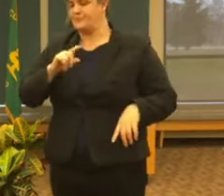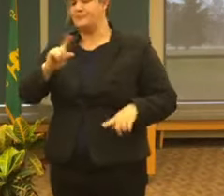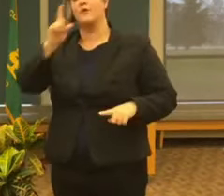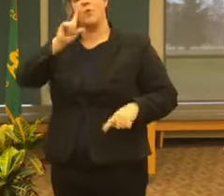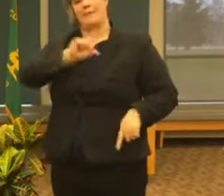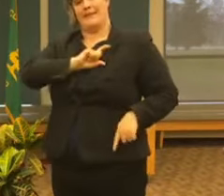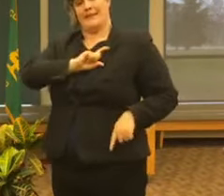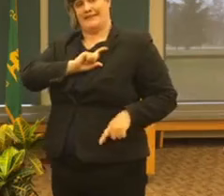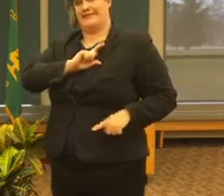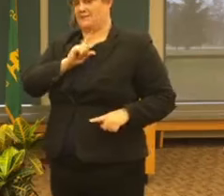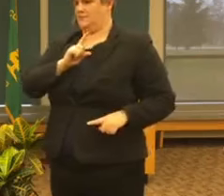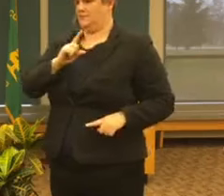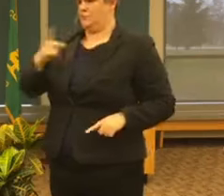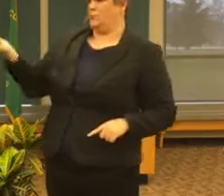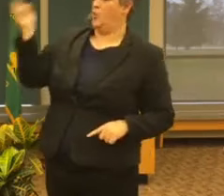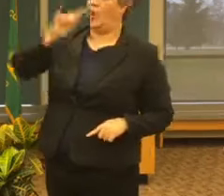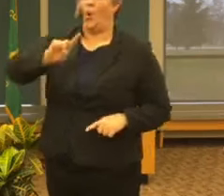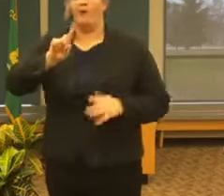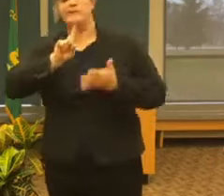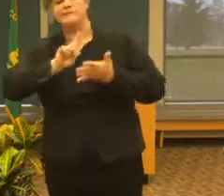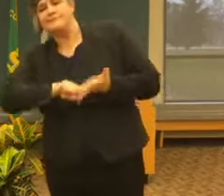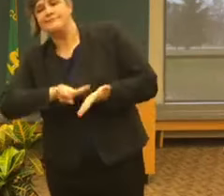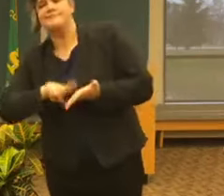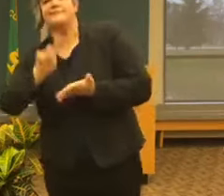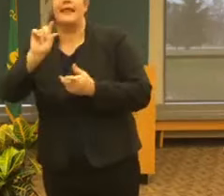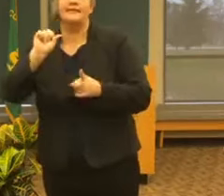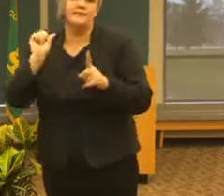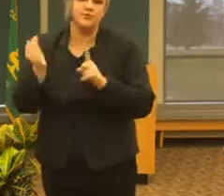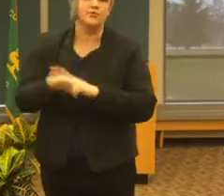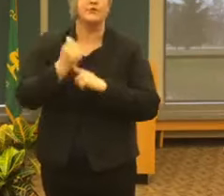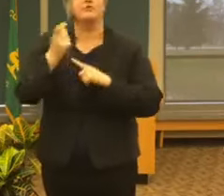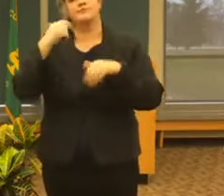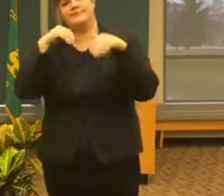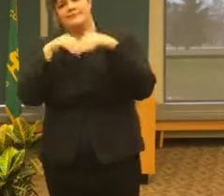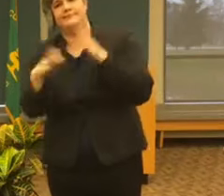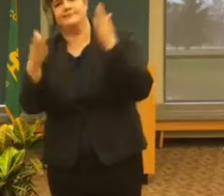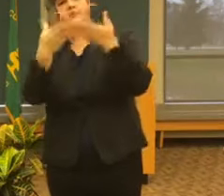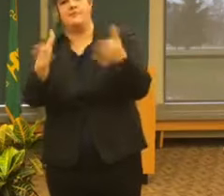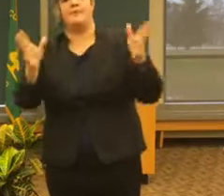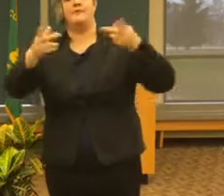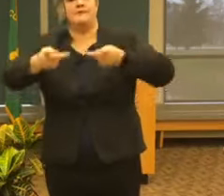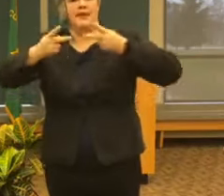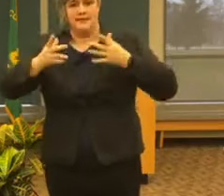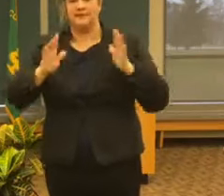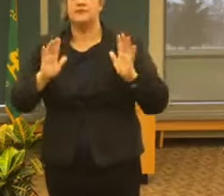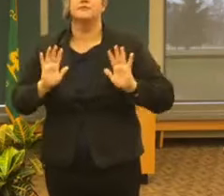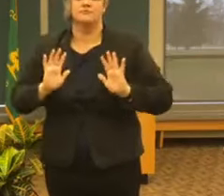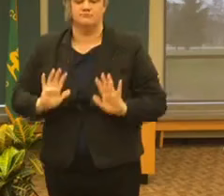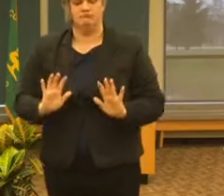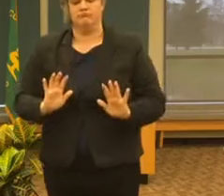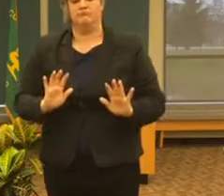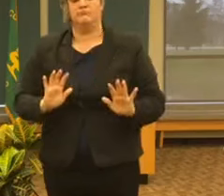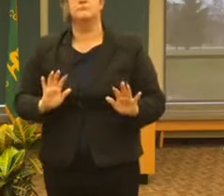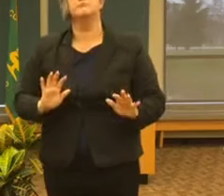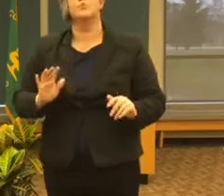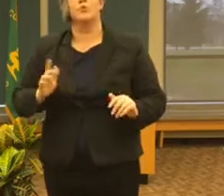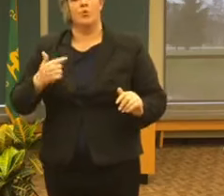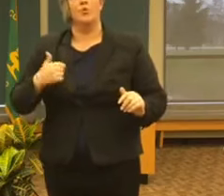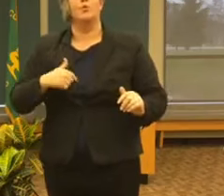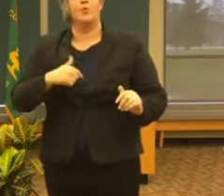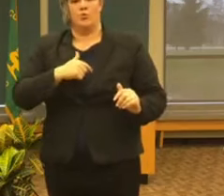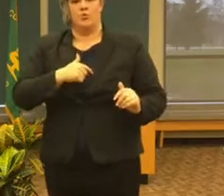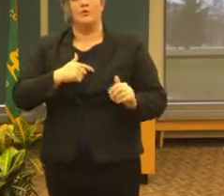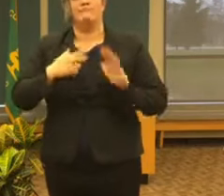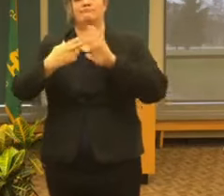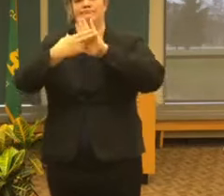being asked to investigate these situations and go into these public spaces. I would just say to you that we